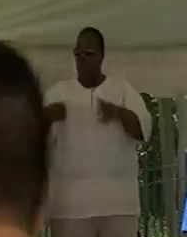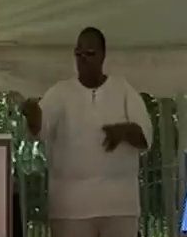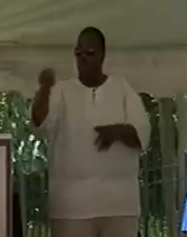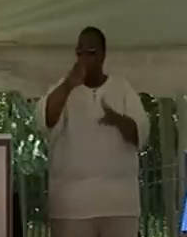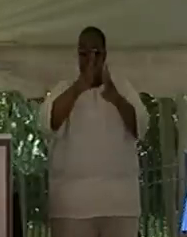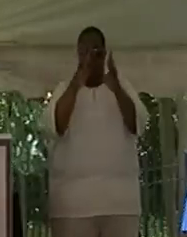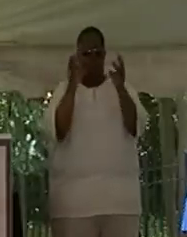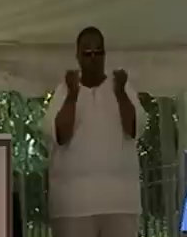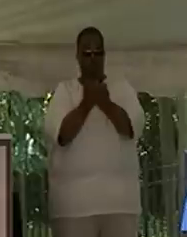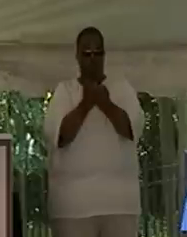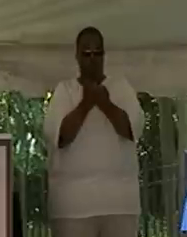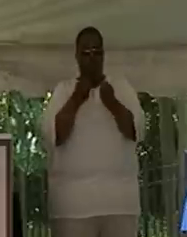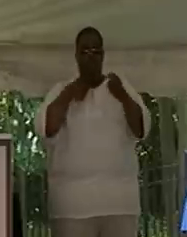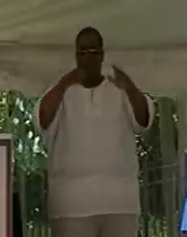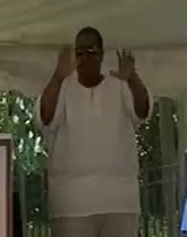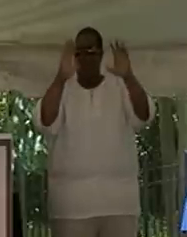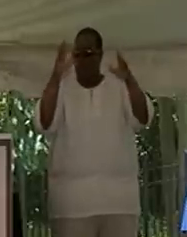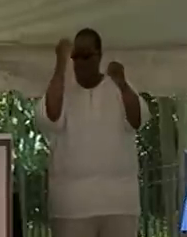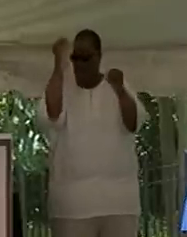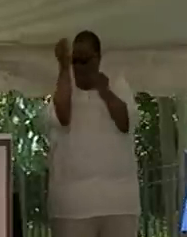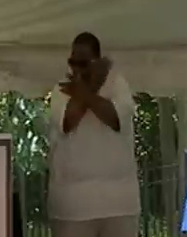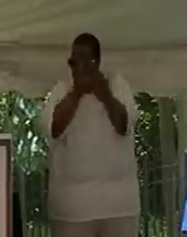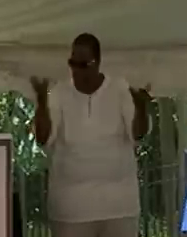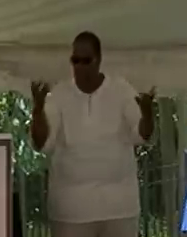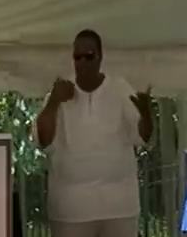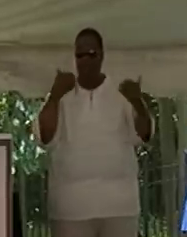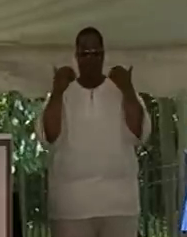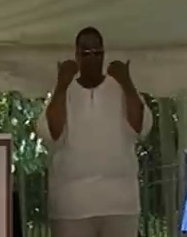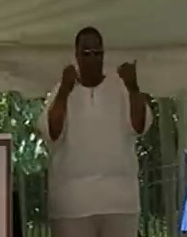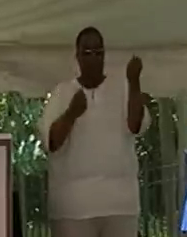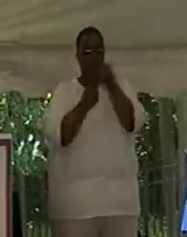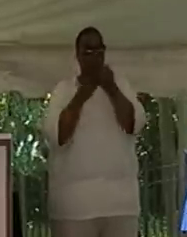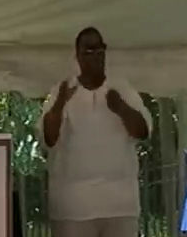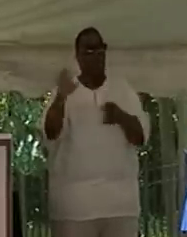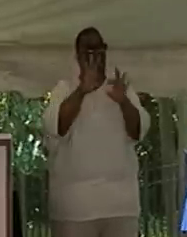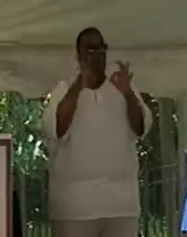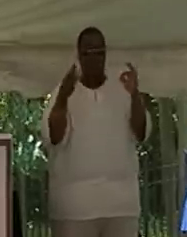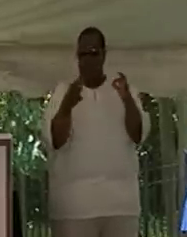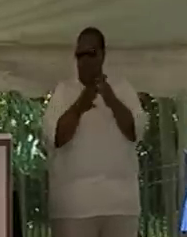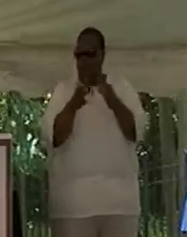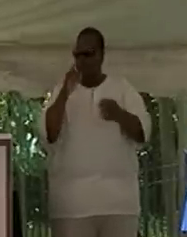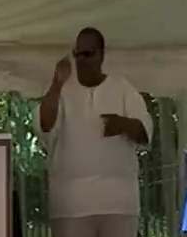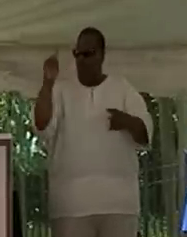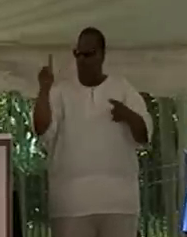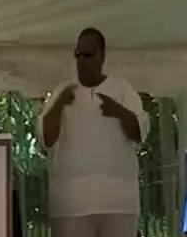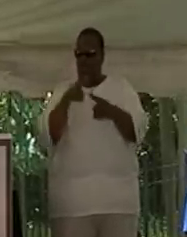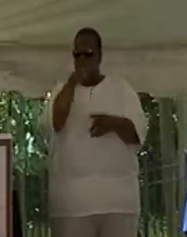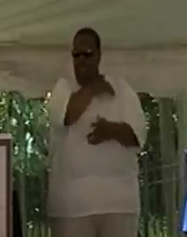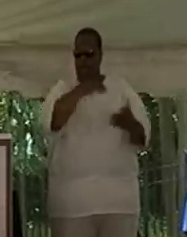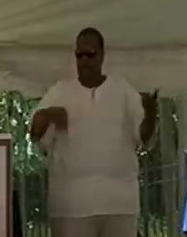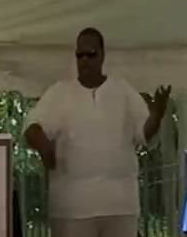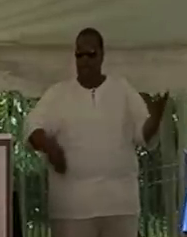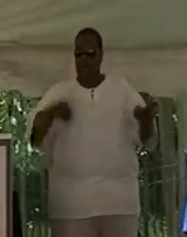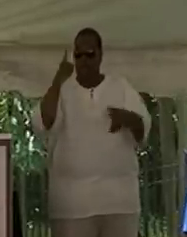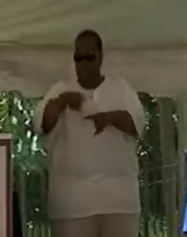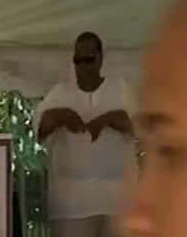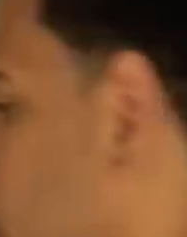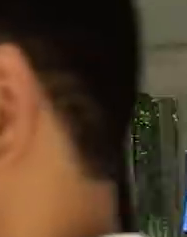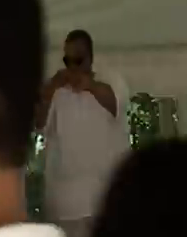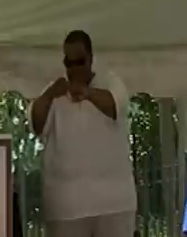any of these workshops. They have wonderful information to help you going forward to support your families. And when the mayor gets here, we're going to